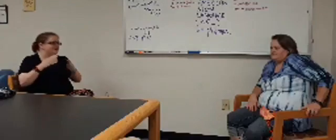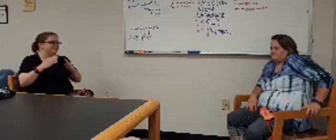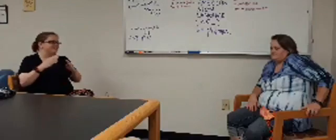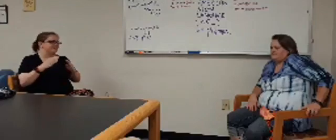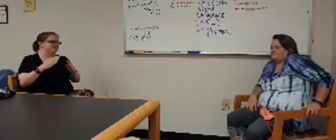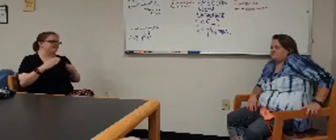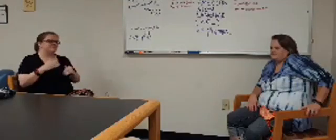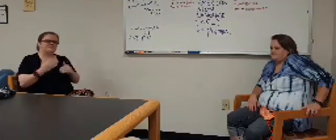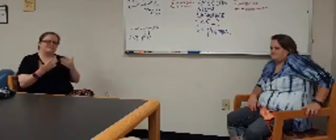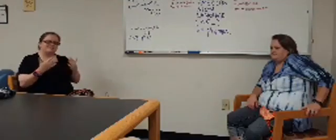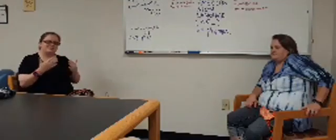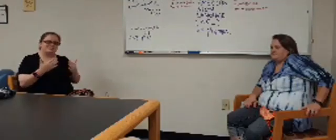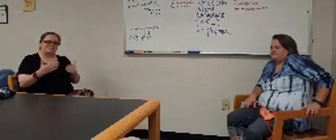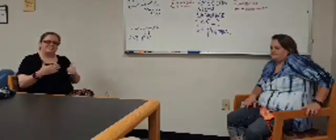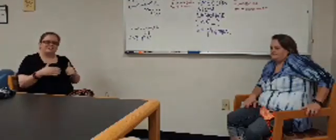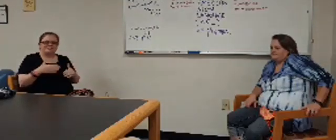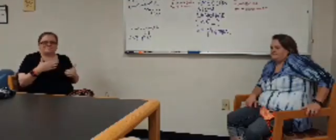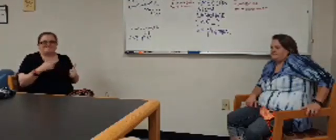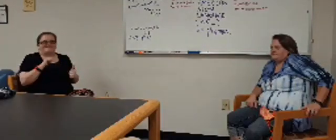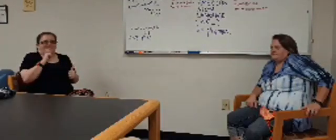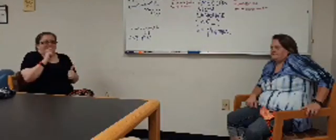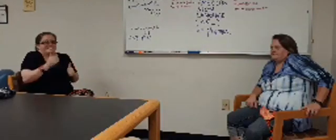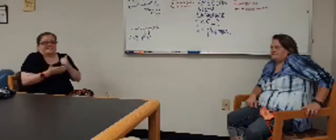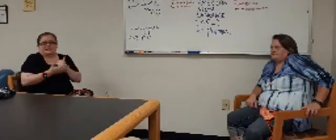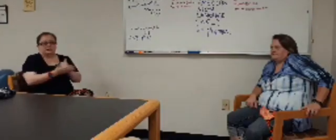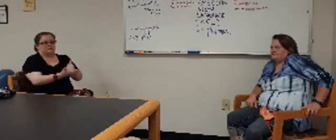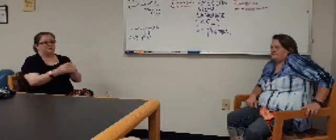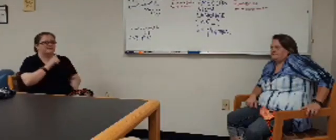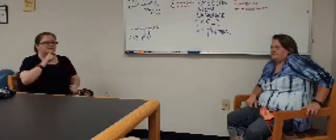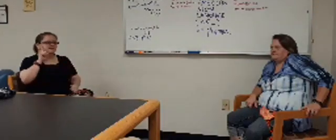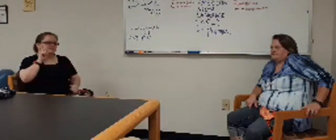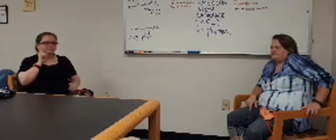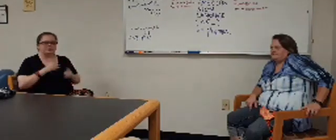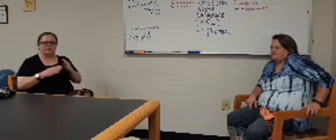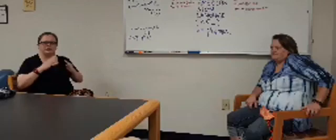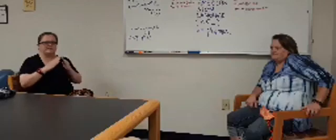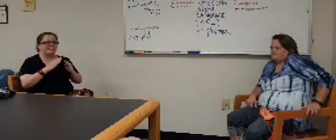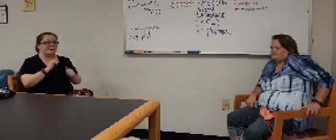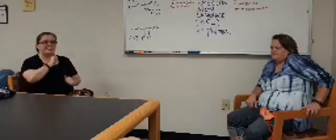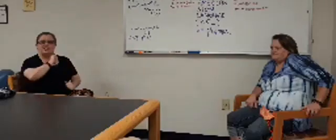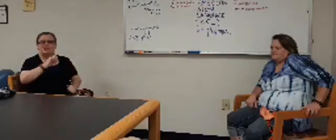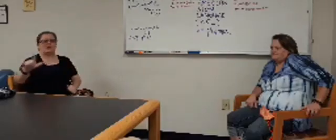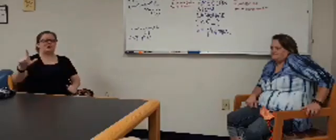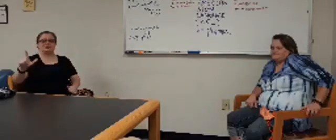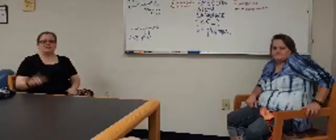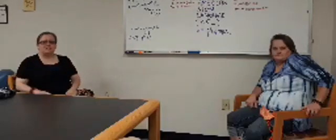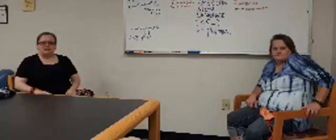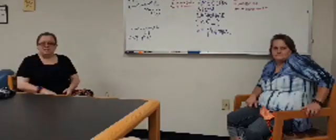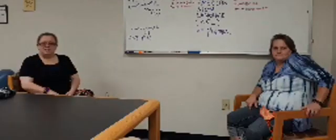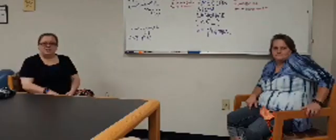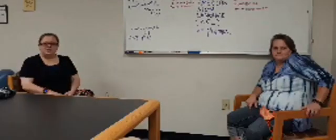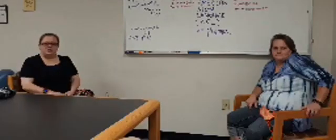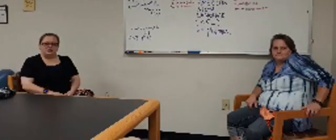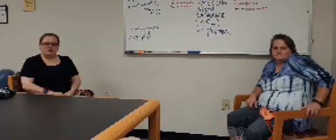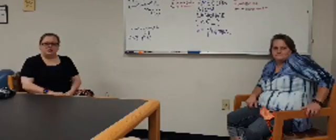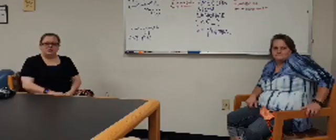that it doesn't help the deaf community at all. It's not meeting the community